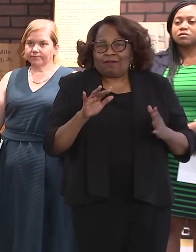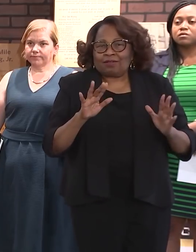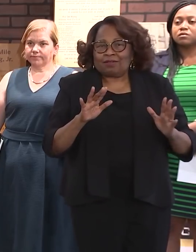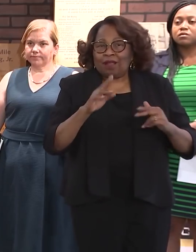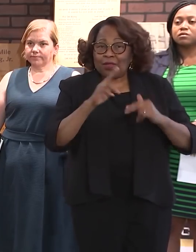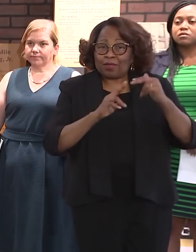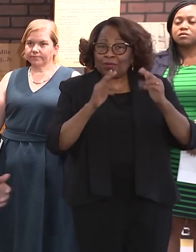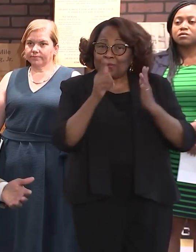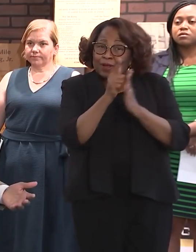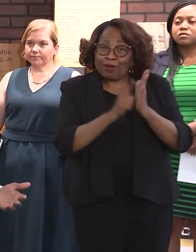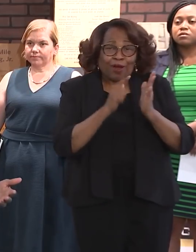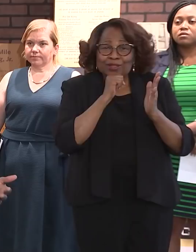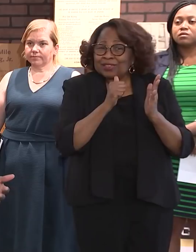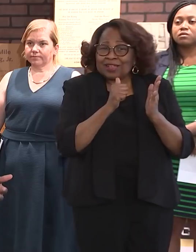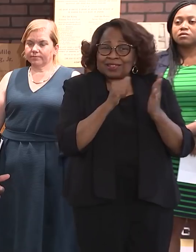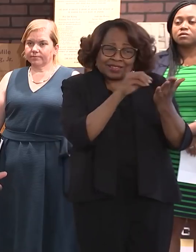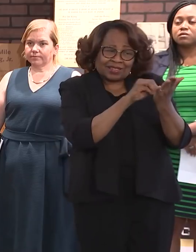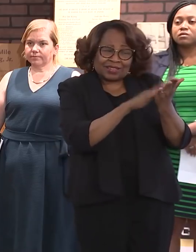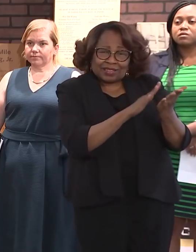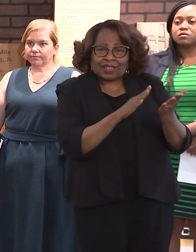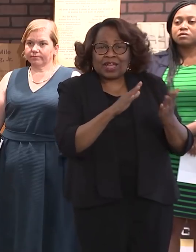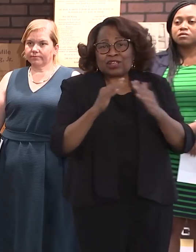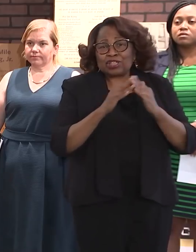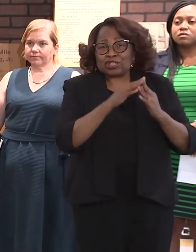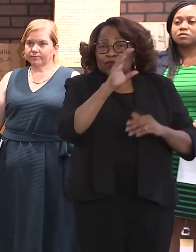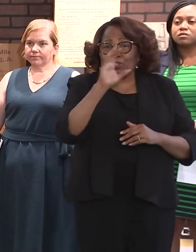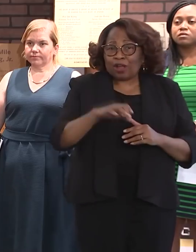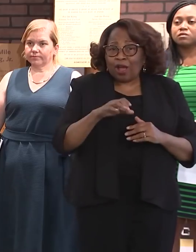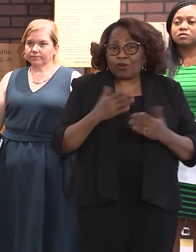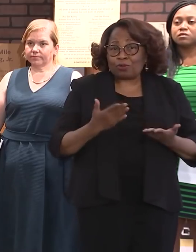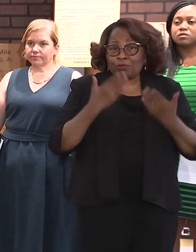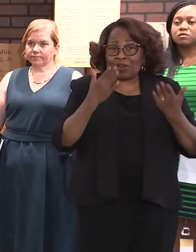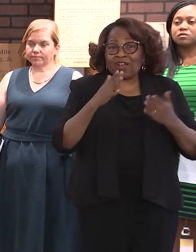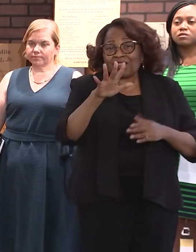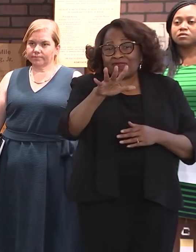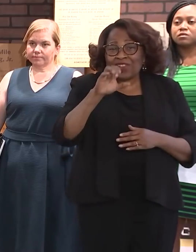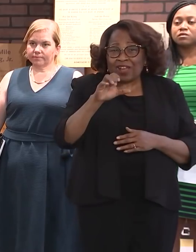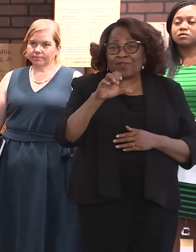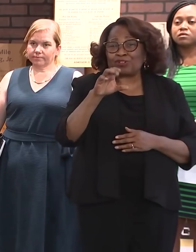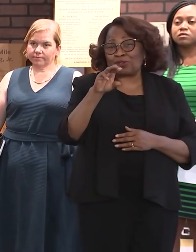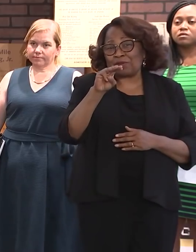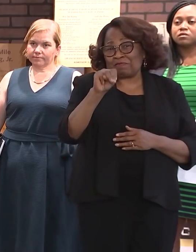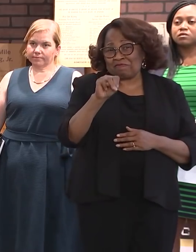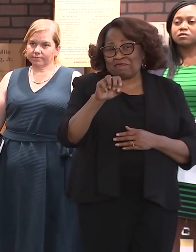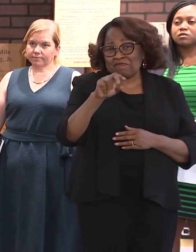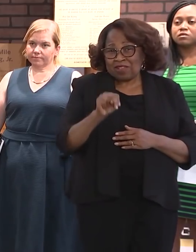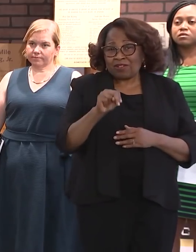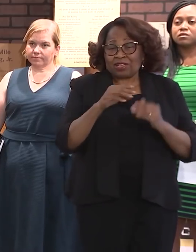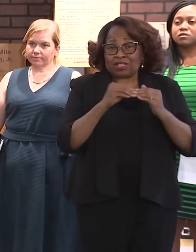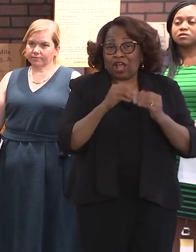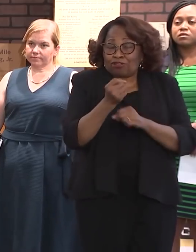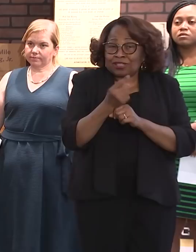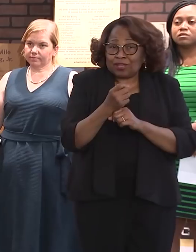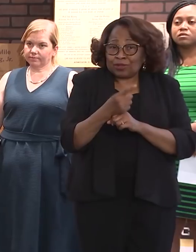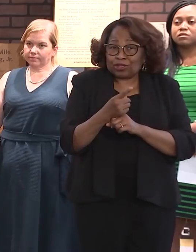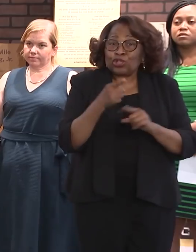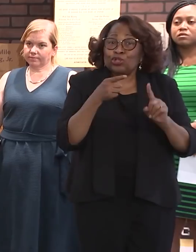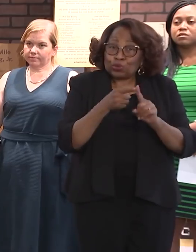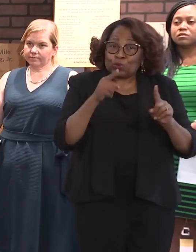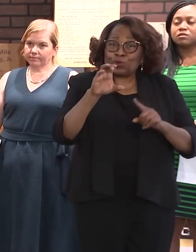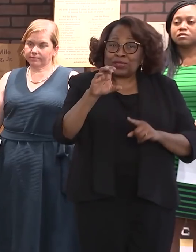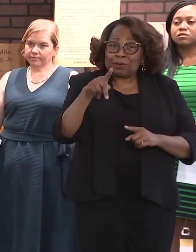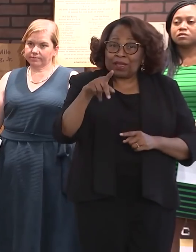bill doesn't account for the fact that the city of Chicago provides $500 million annually to